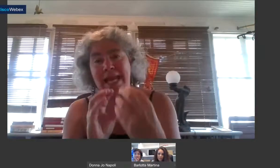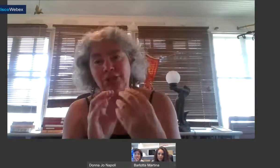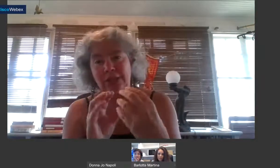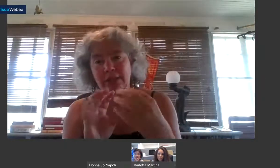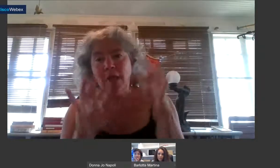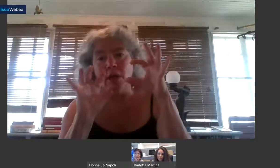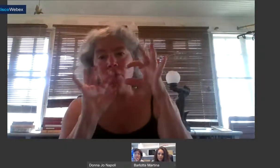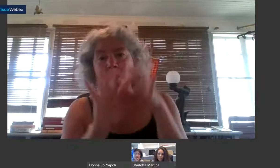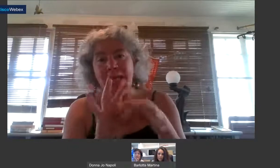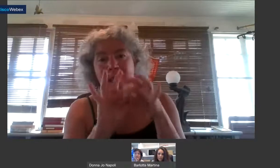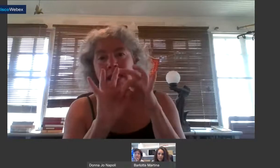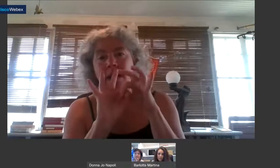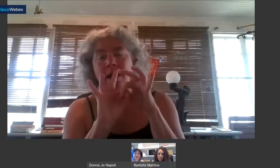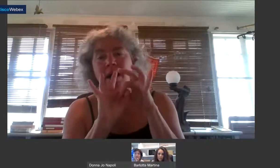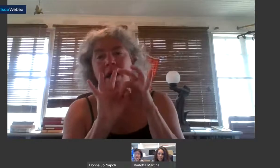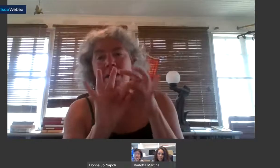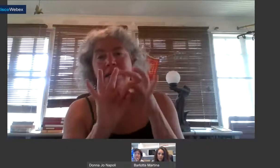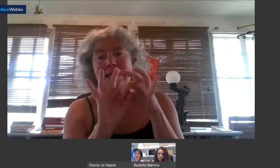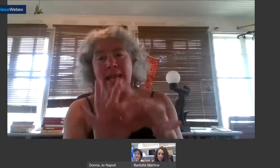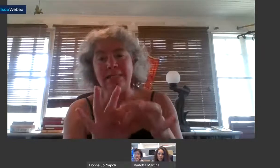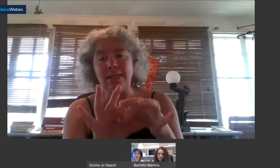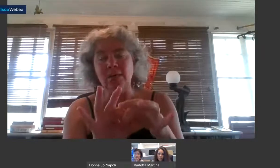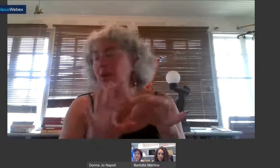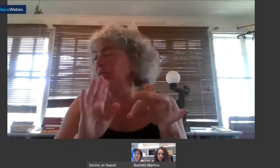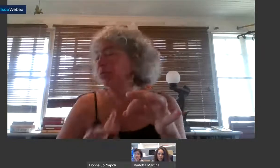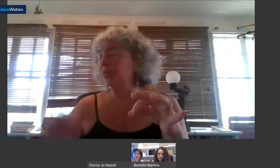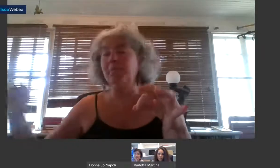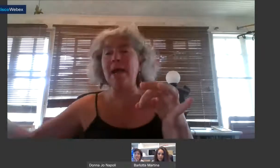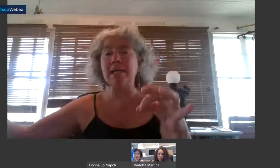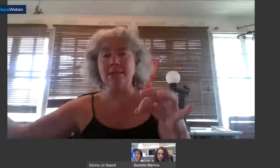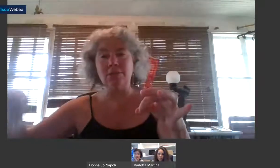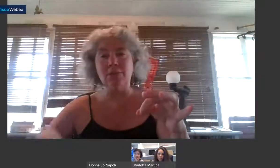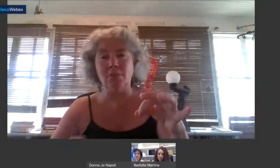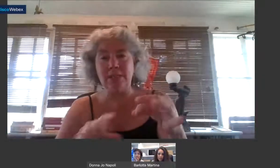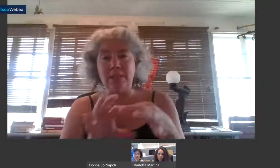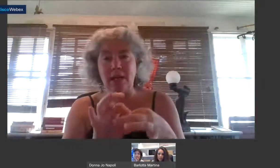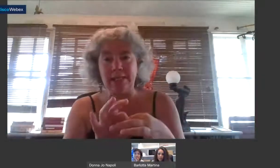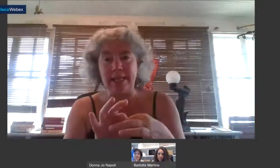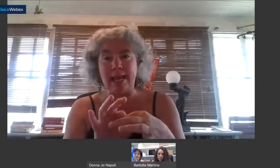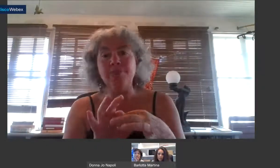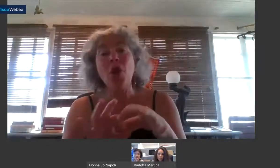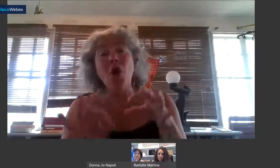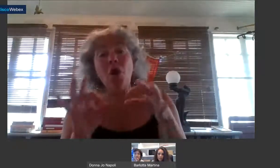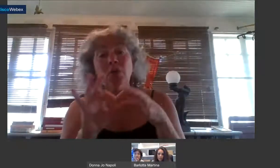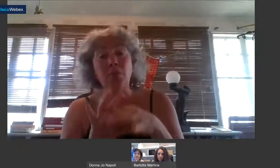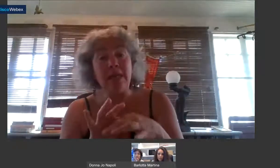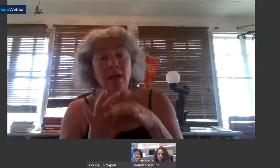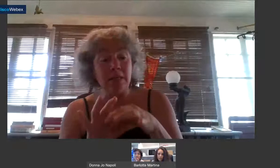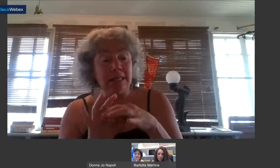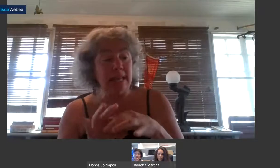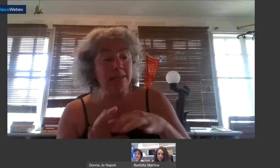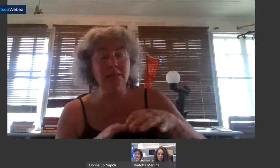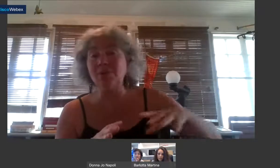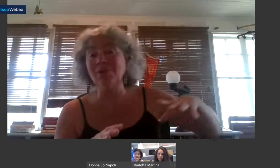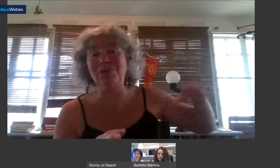connection. We are connected through my cousin who went to Gallaudet, or we are connected